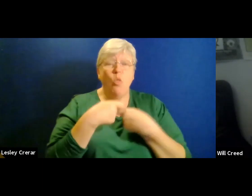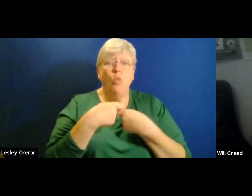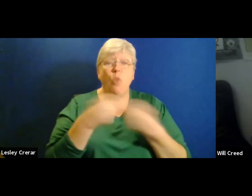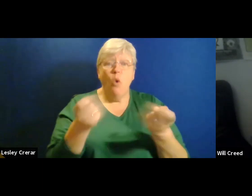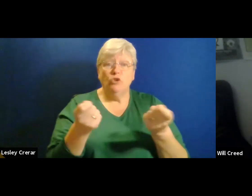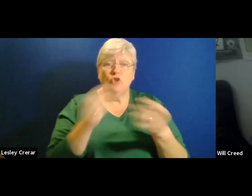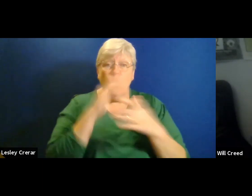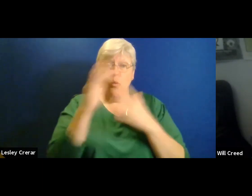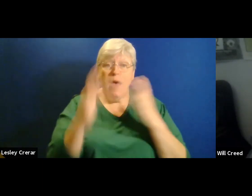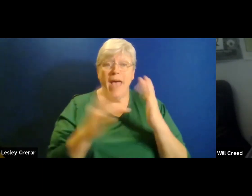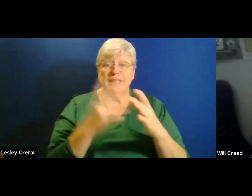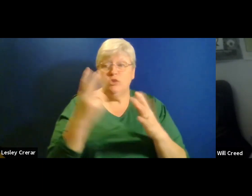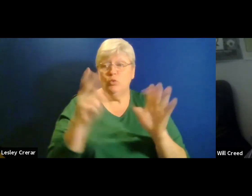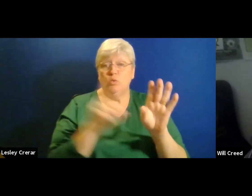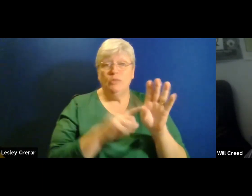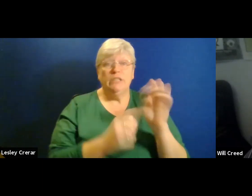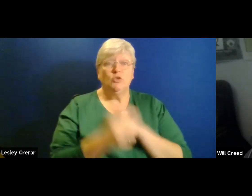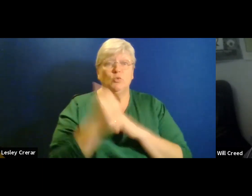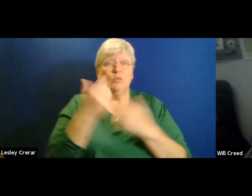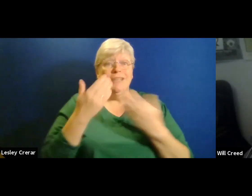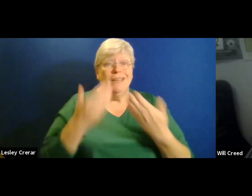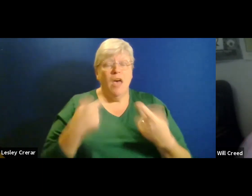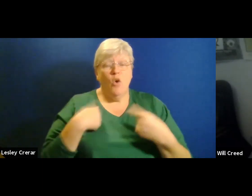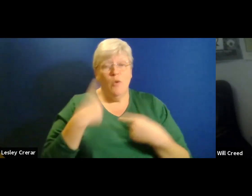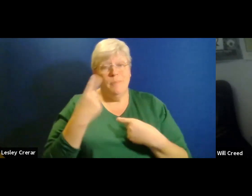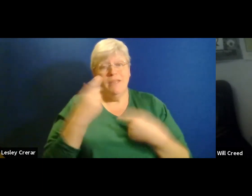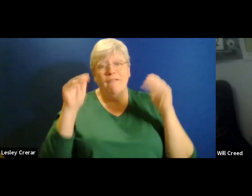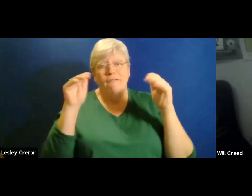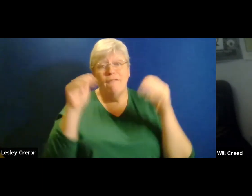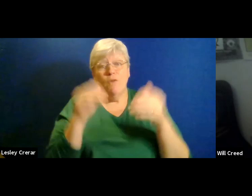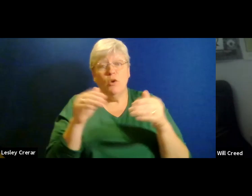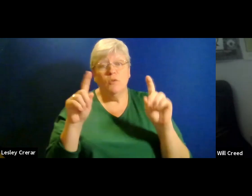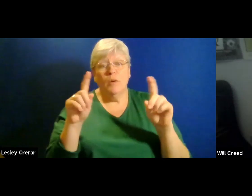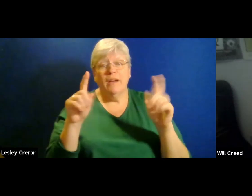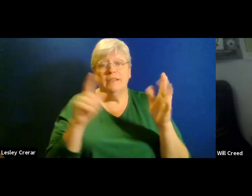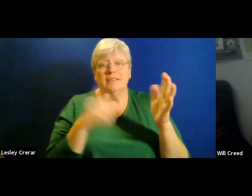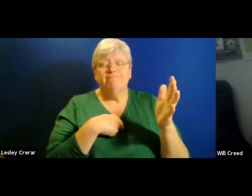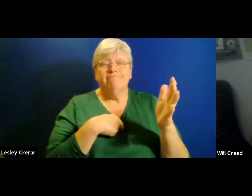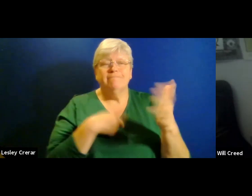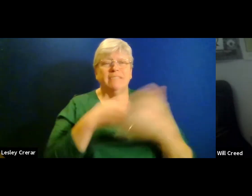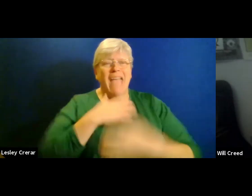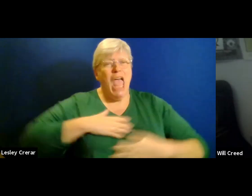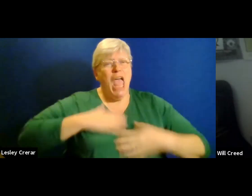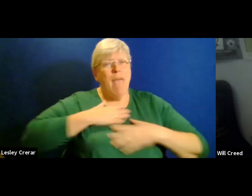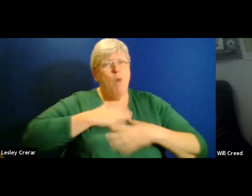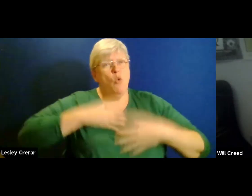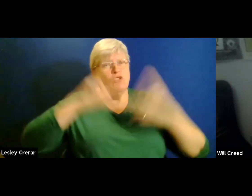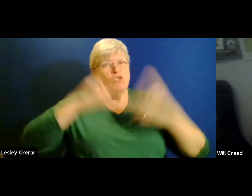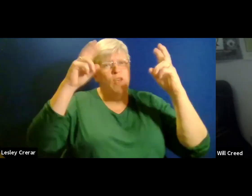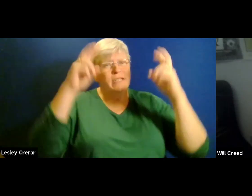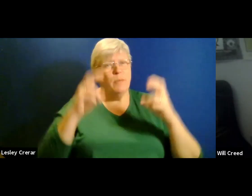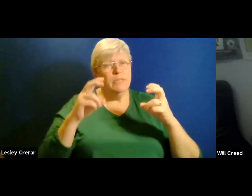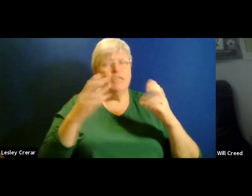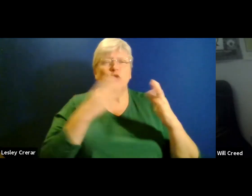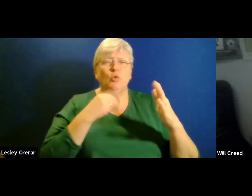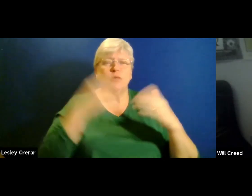2 years ago now, he focuses on the tumult of the emotional subject using mythological